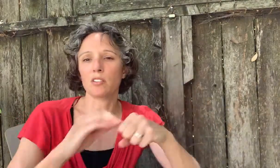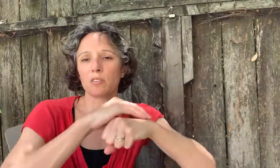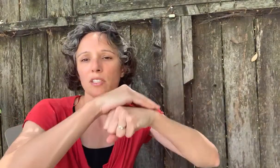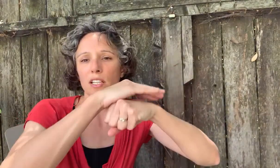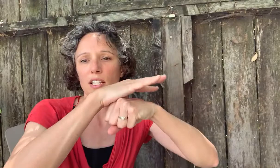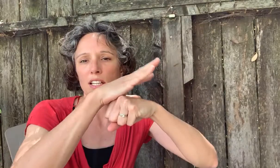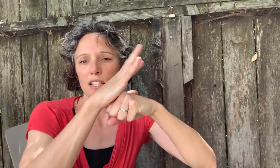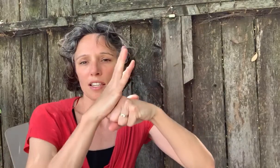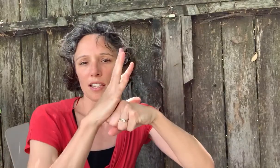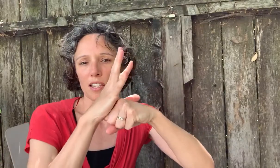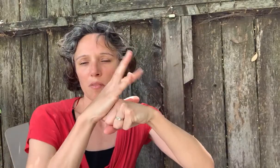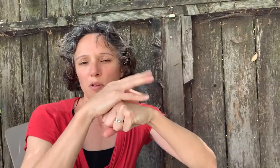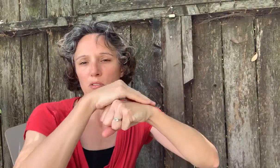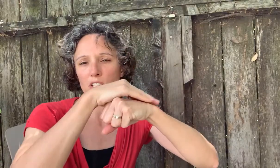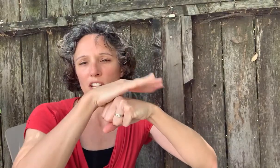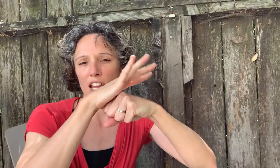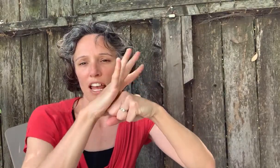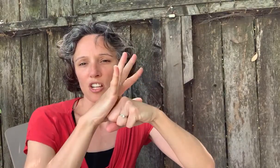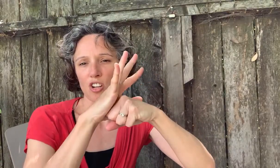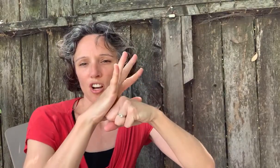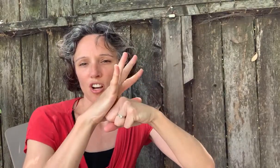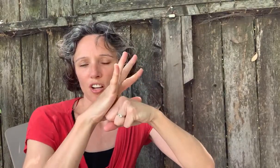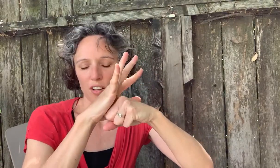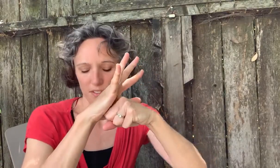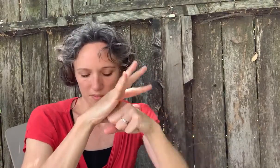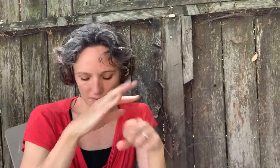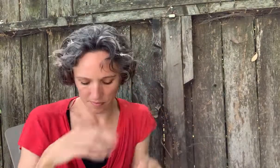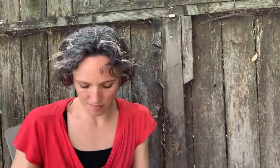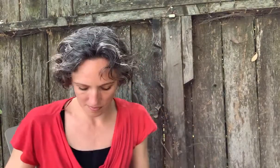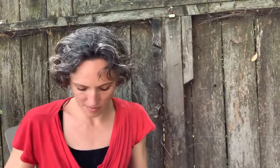use the motion hedgehog.